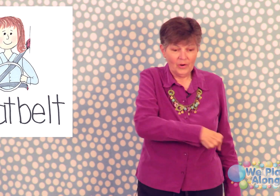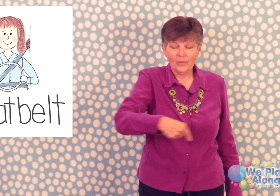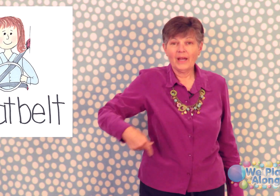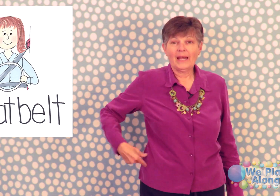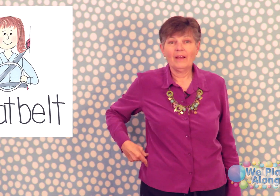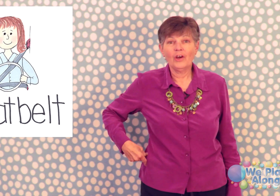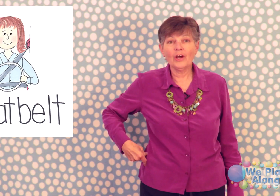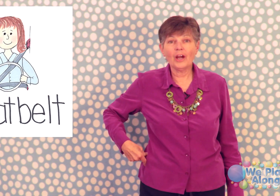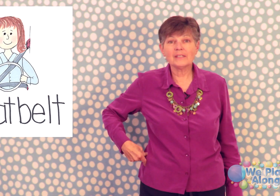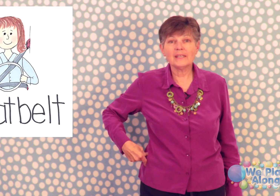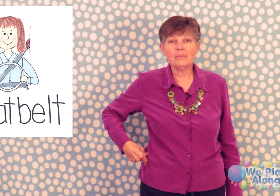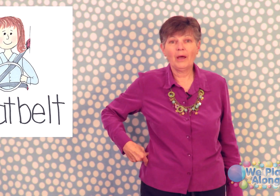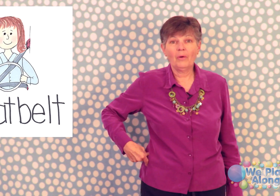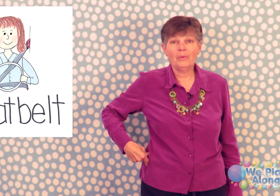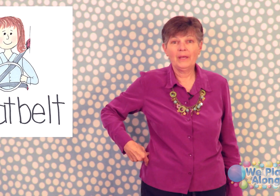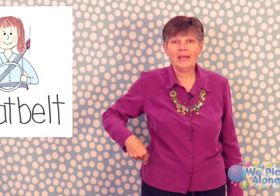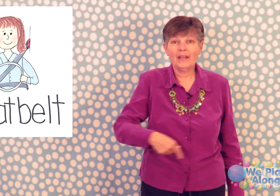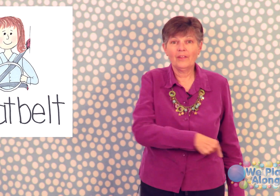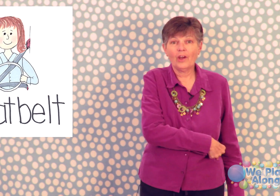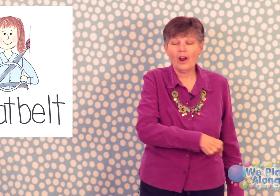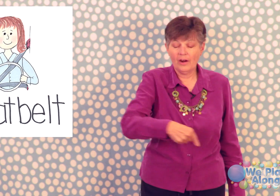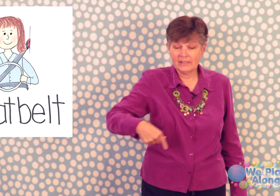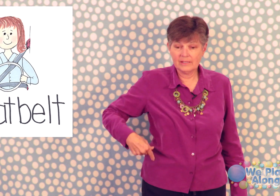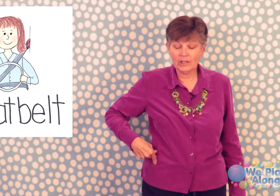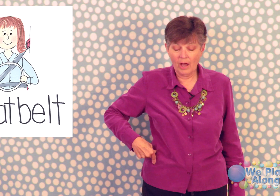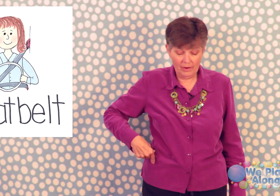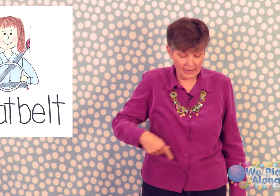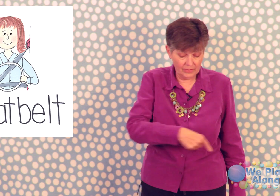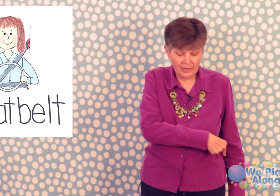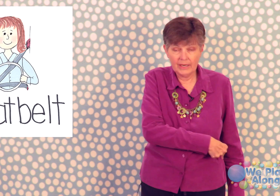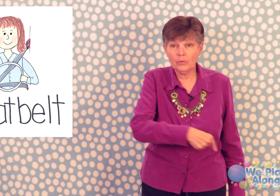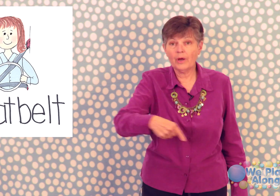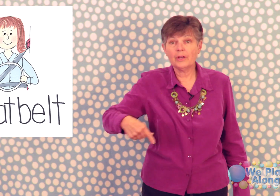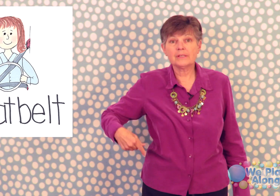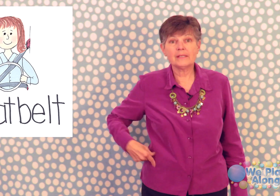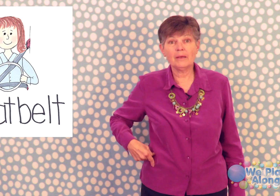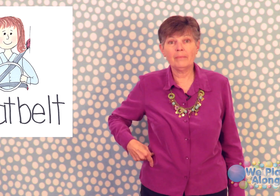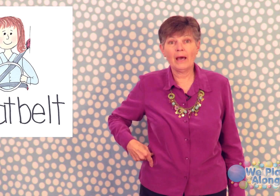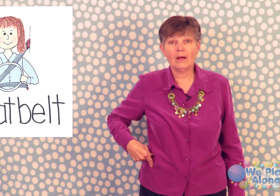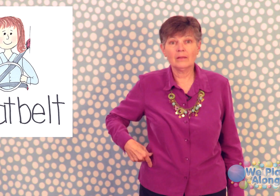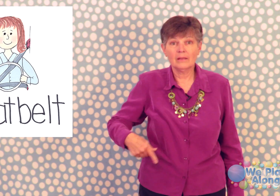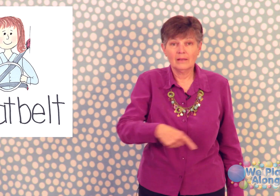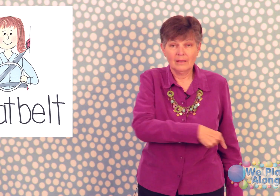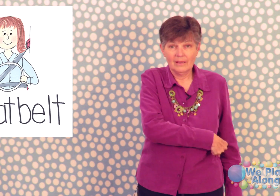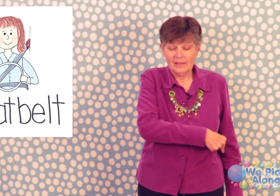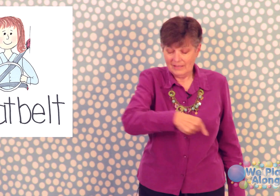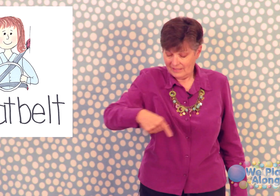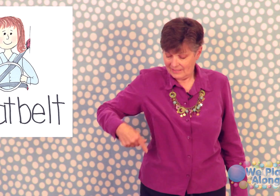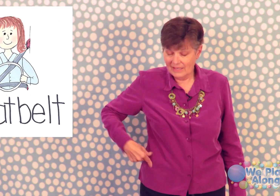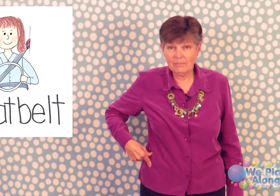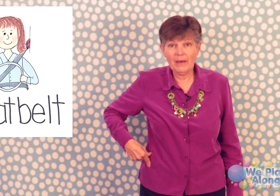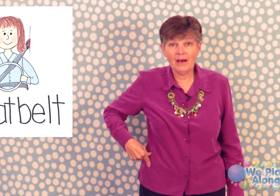We're going to hook our seatbelt when we get in the car. It's the law, right? You need to wear your seatbelt. Seatbelt.